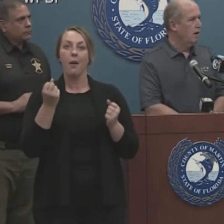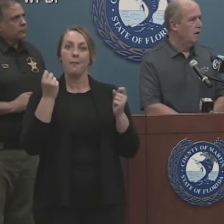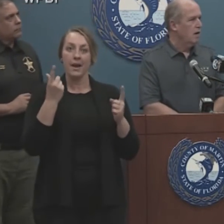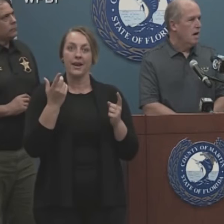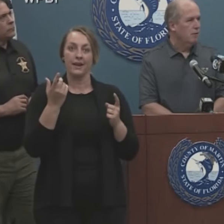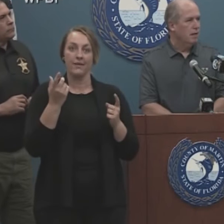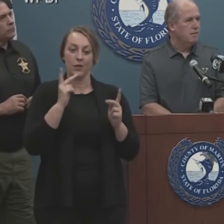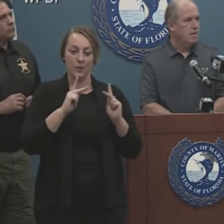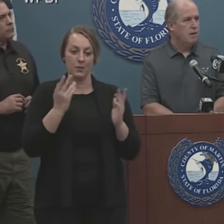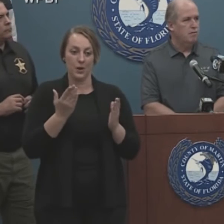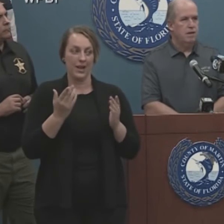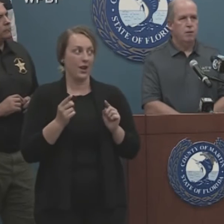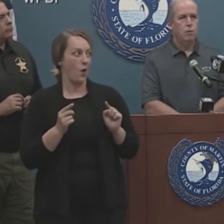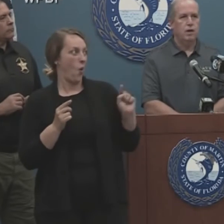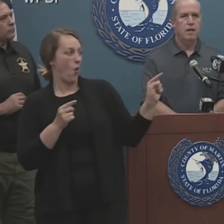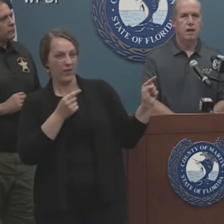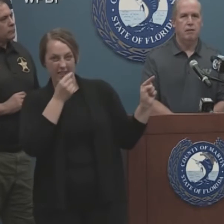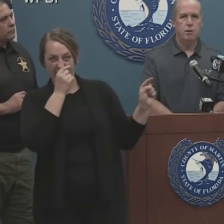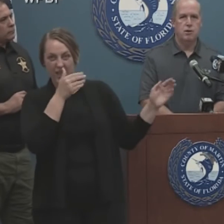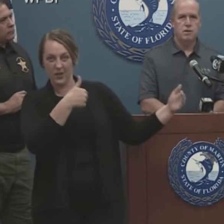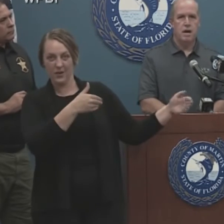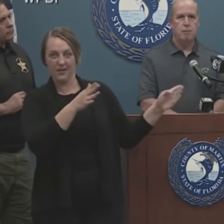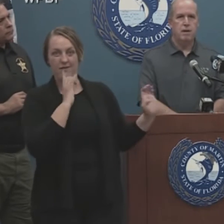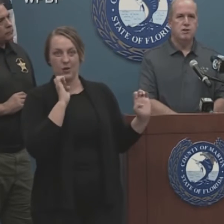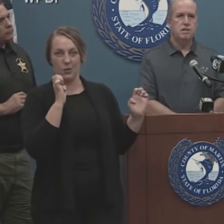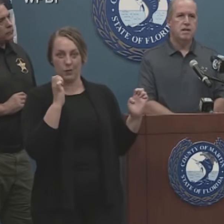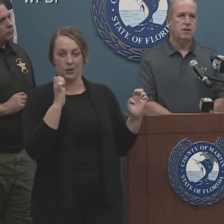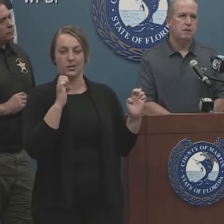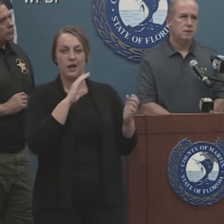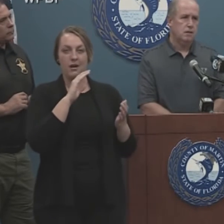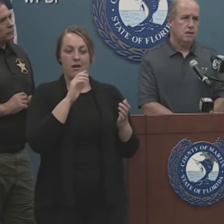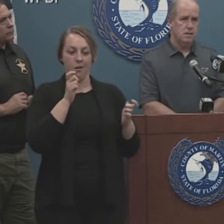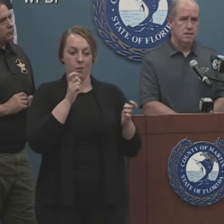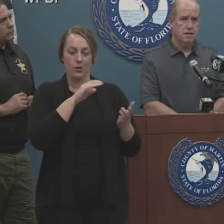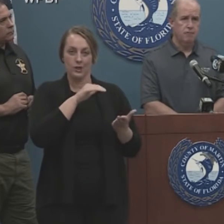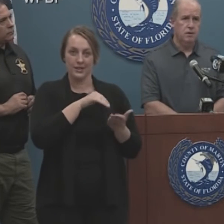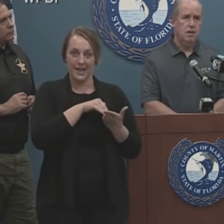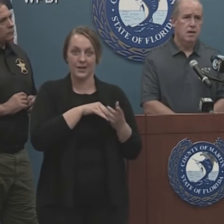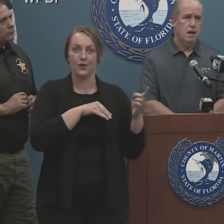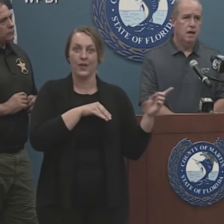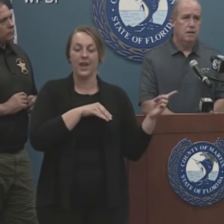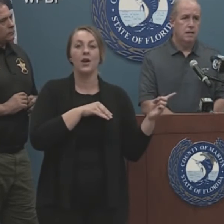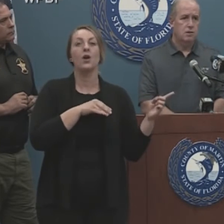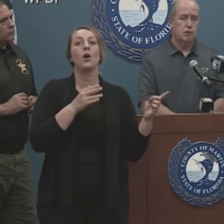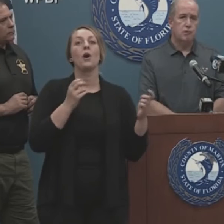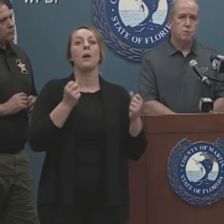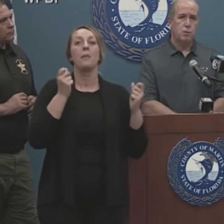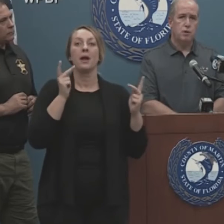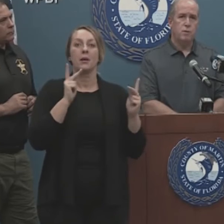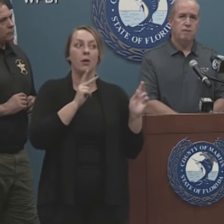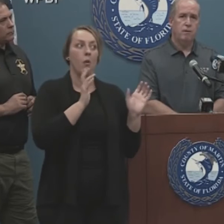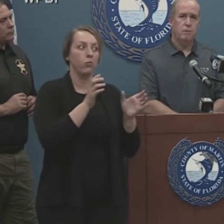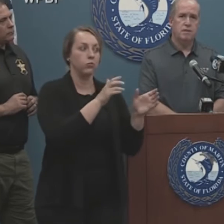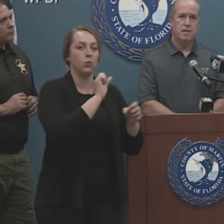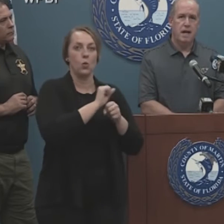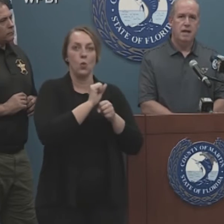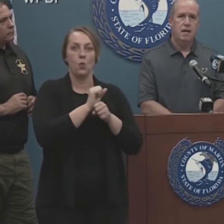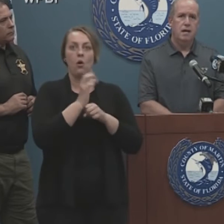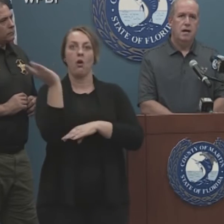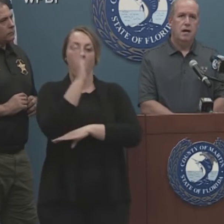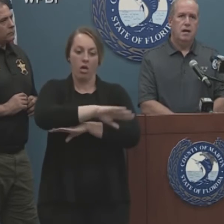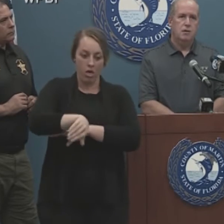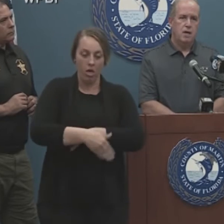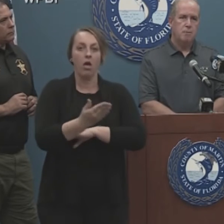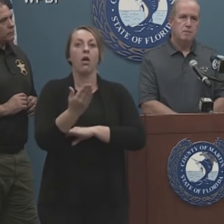right to our left side over here working in our Emergency Operations Center. Several dozen groups work 24 hours a